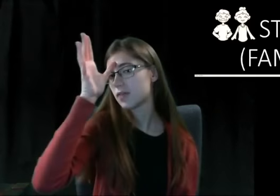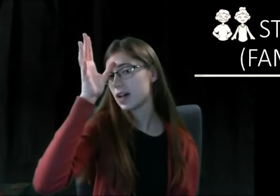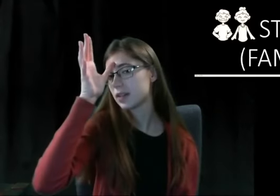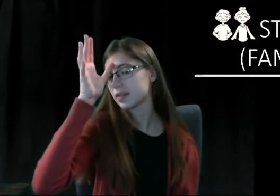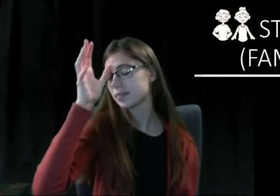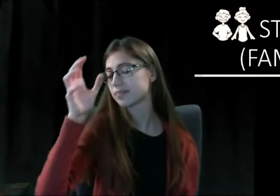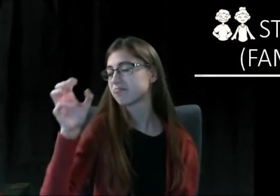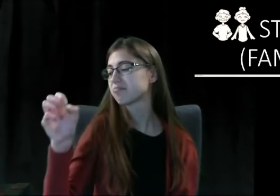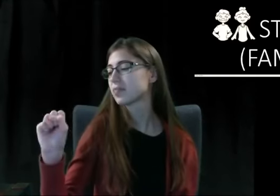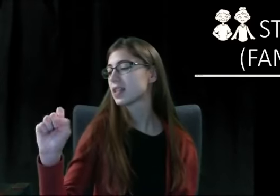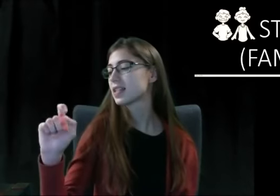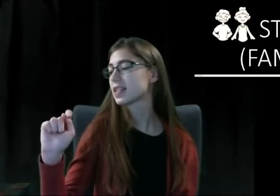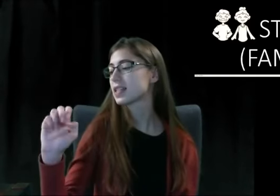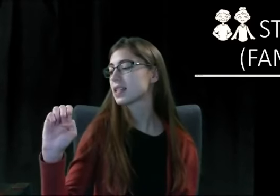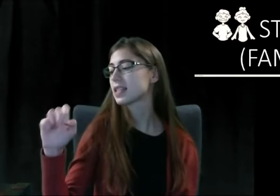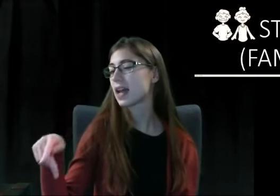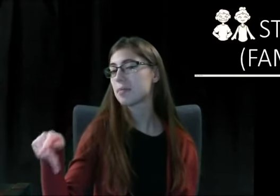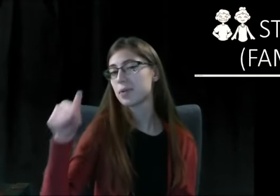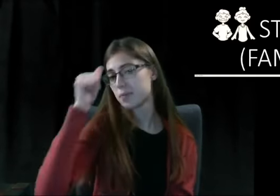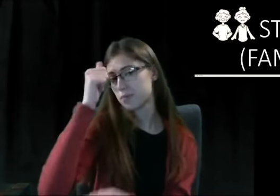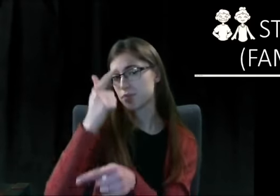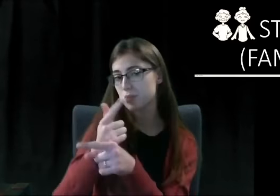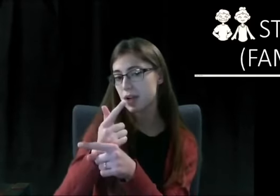stepfather, step brother,